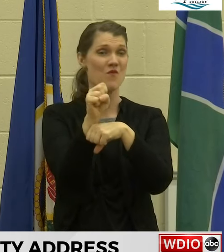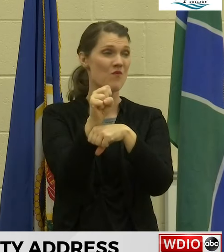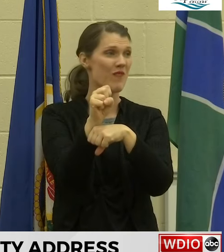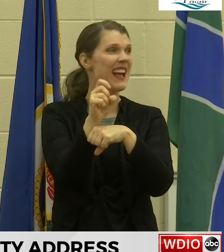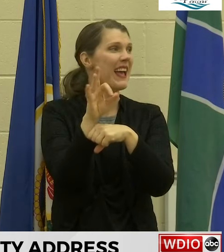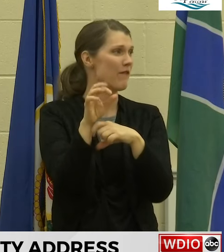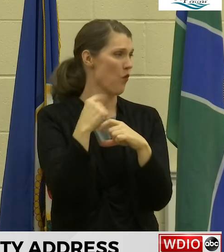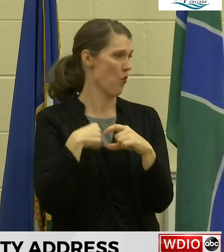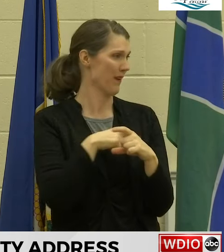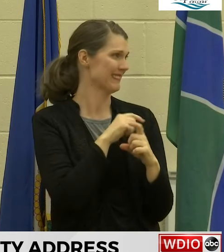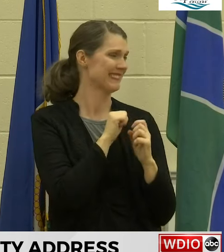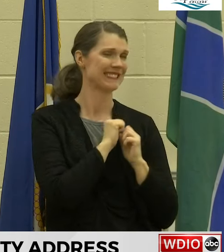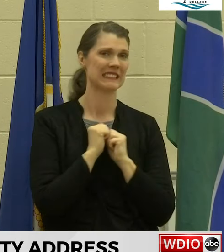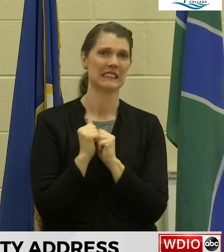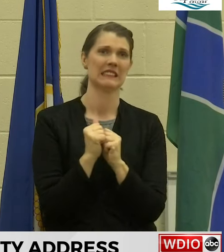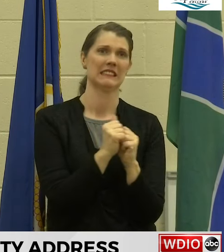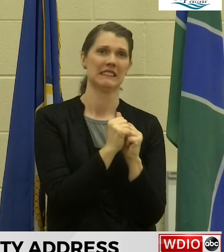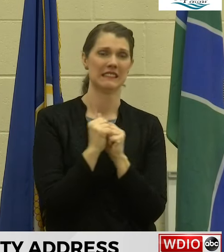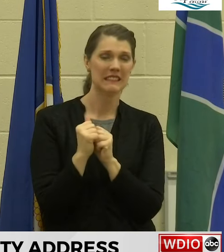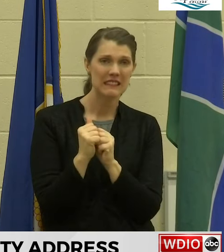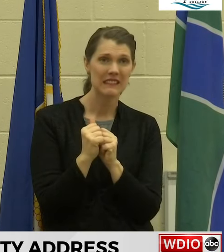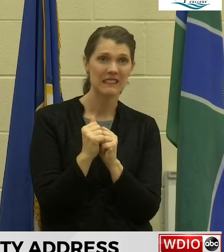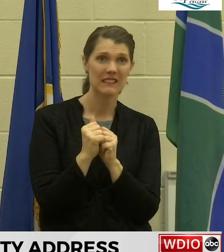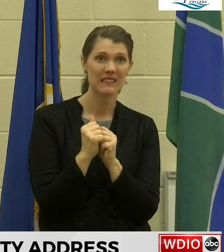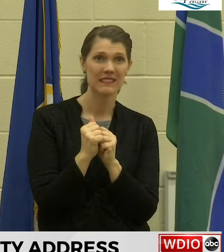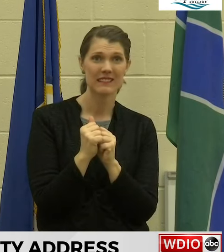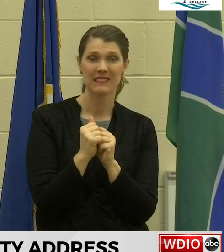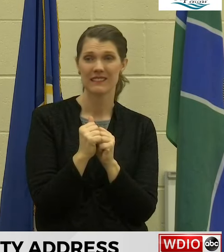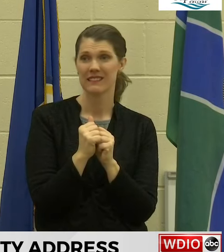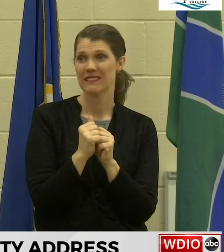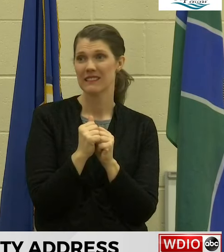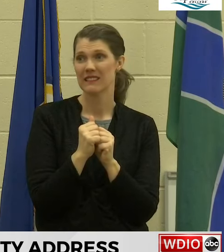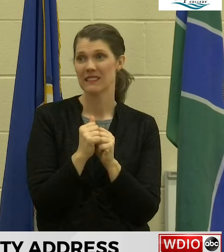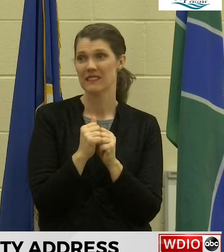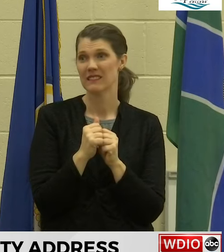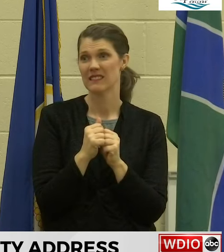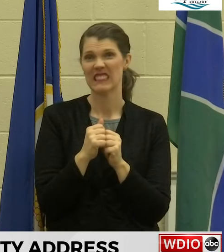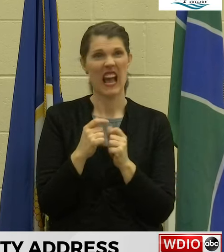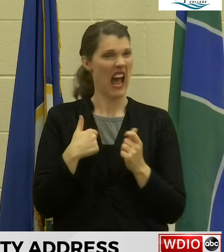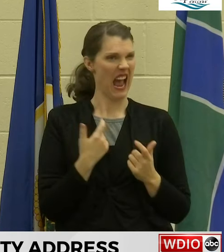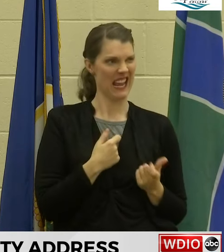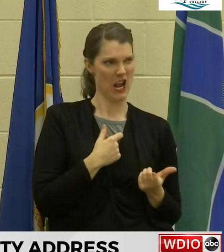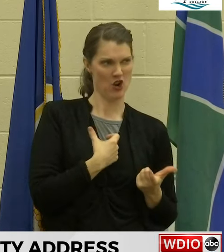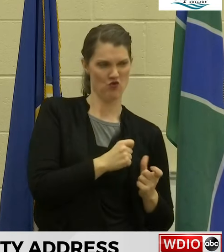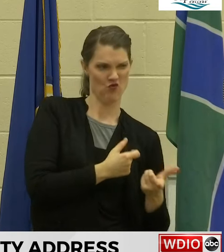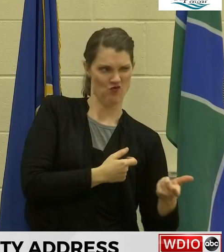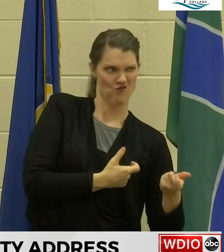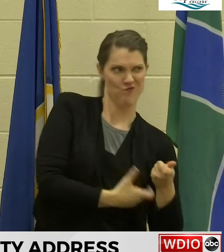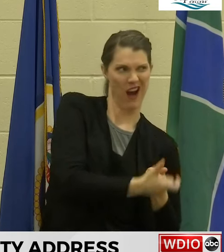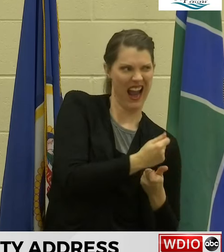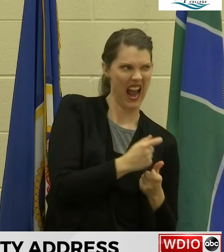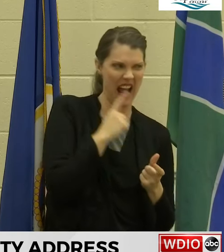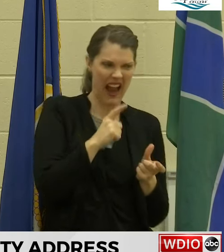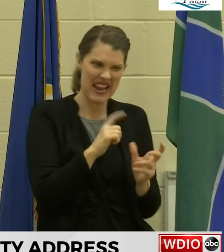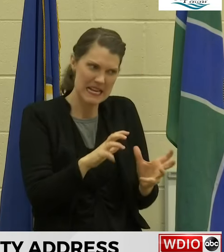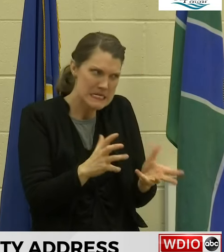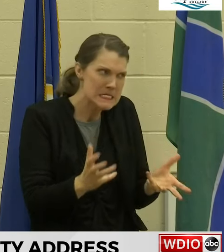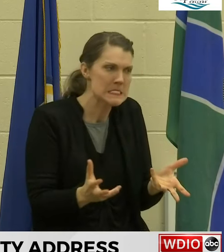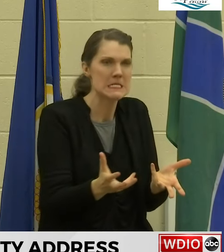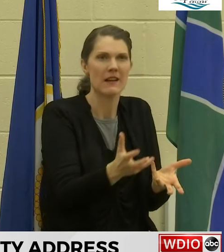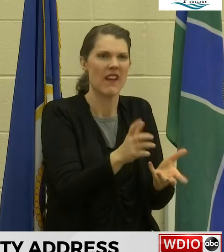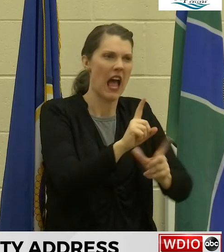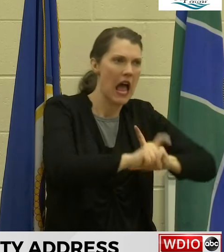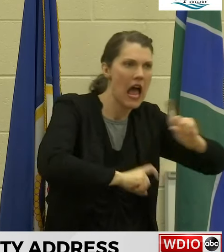facing them together. I can prod, I can agitate, I can direct resources,